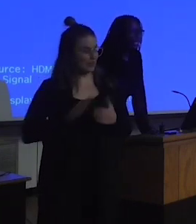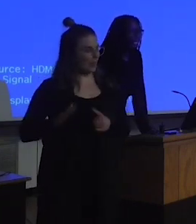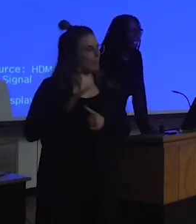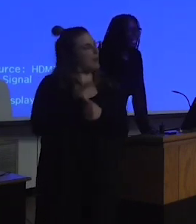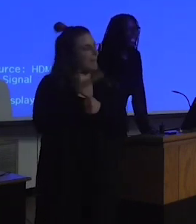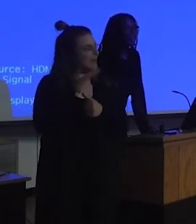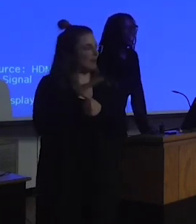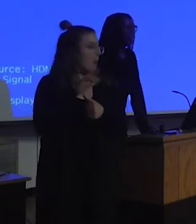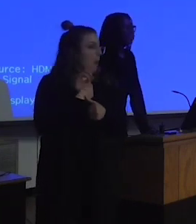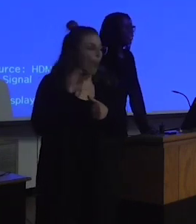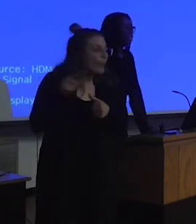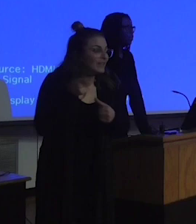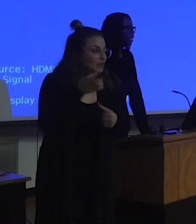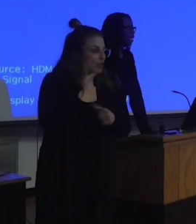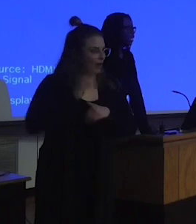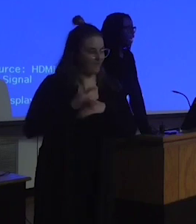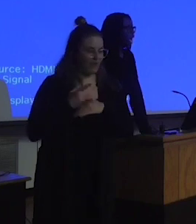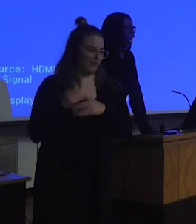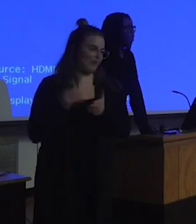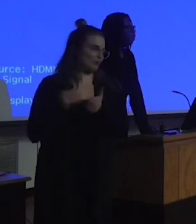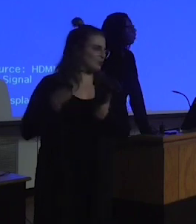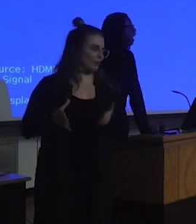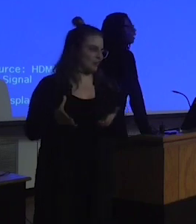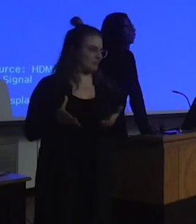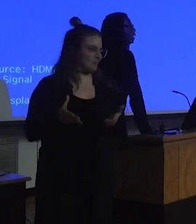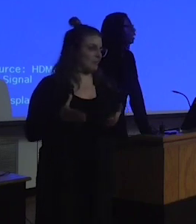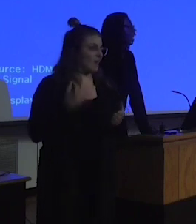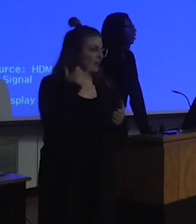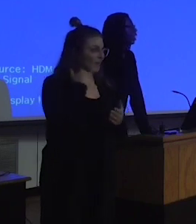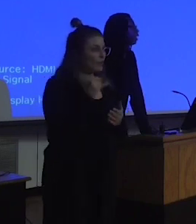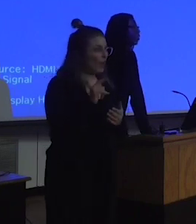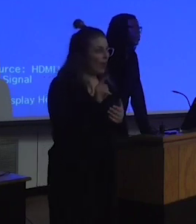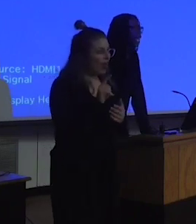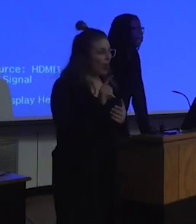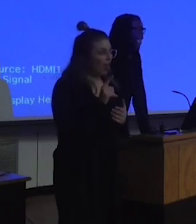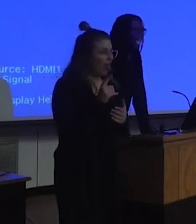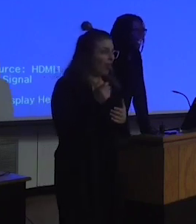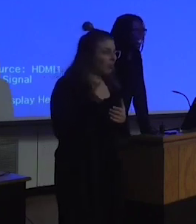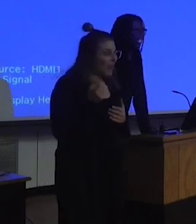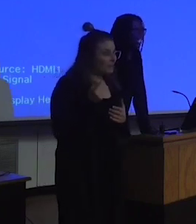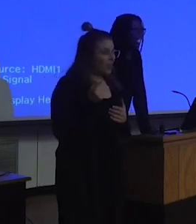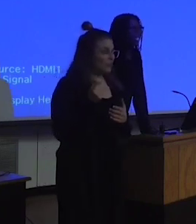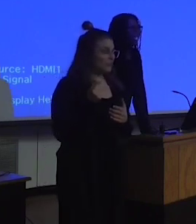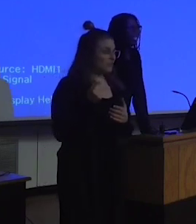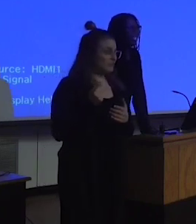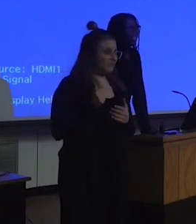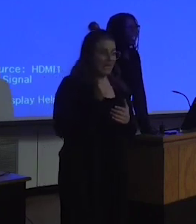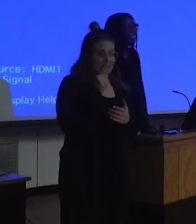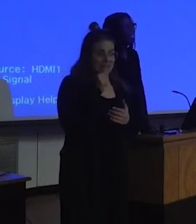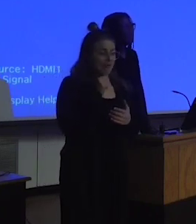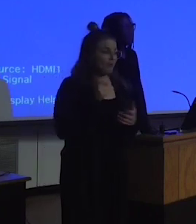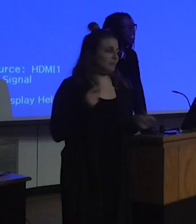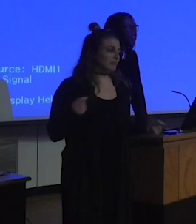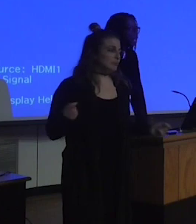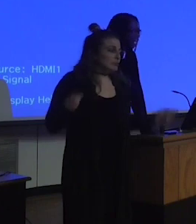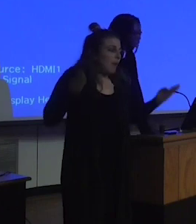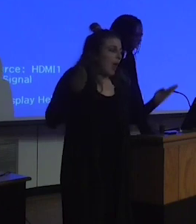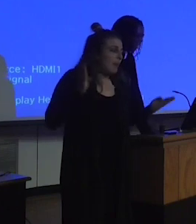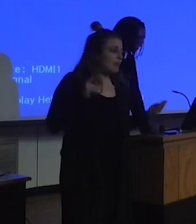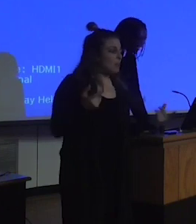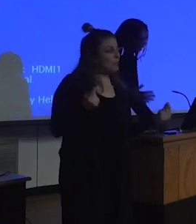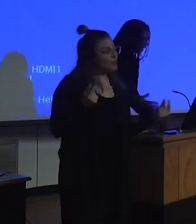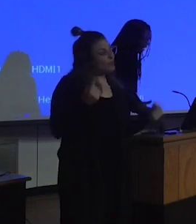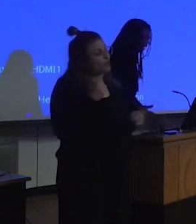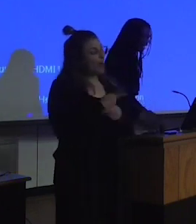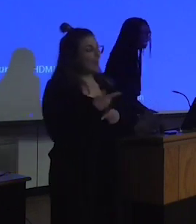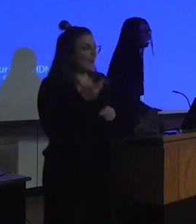only drink that is available to students. And if you're lactose intolerant, then too damn bad, isn't it? Like, this is what we do. Like, you know,